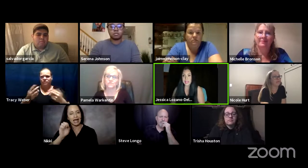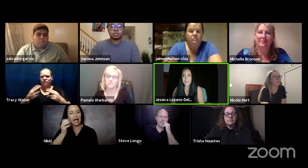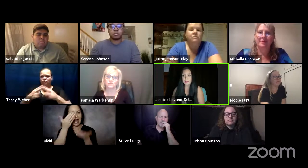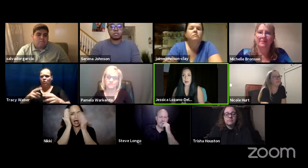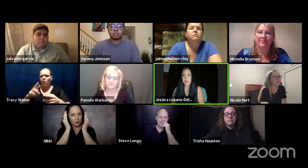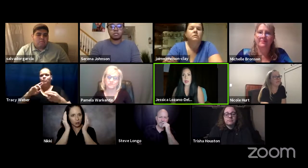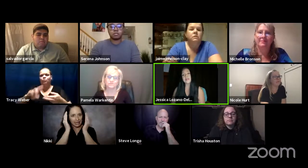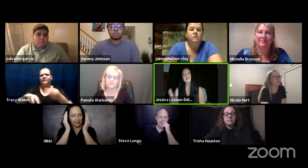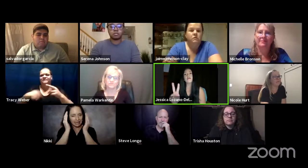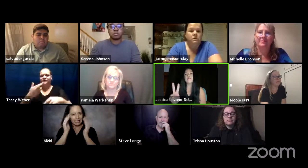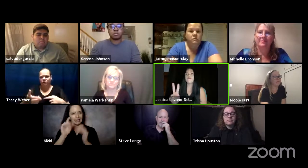Visalia's podcast,